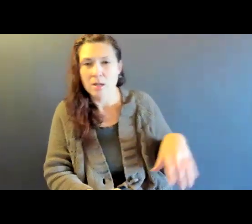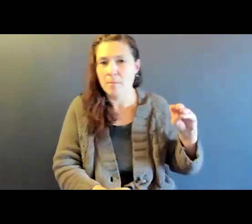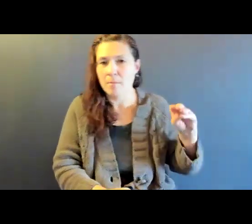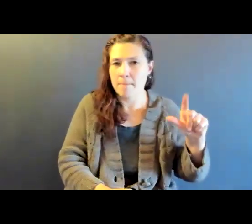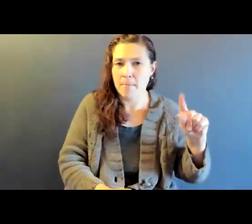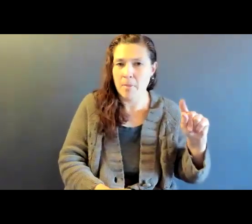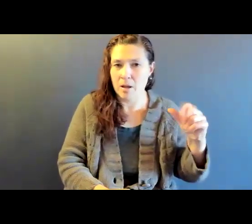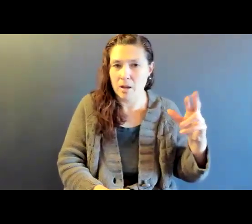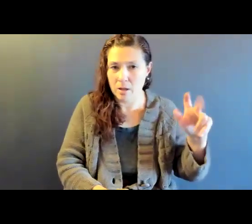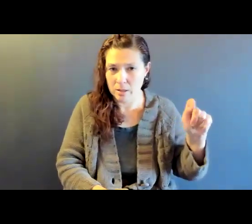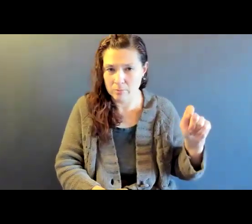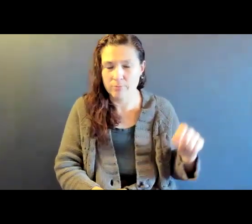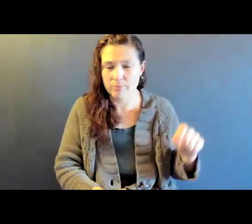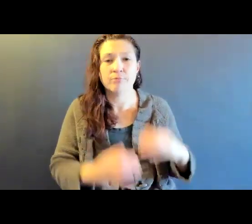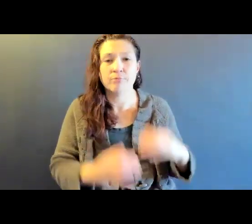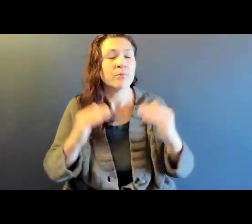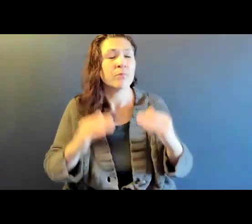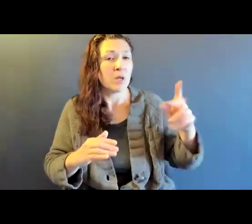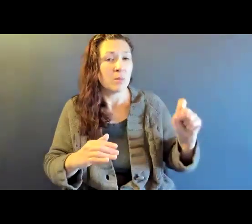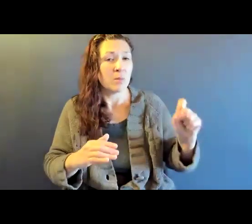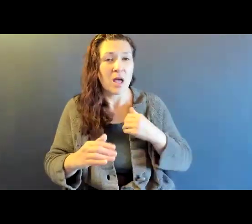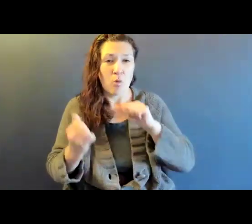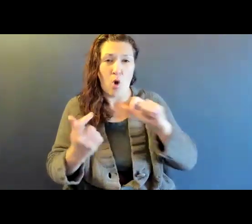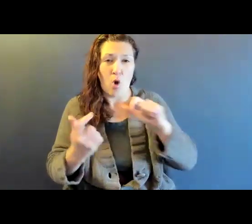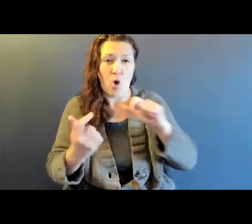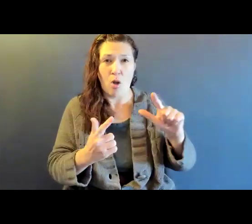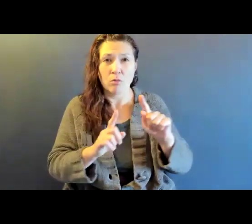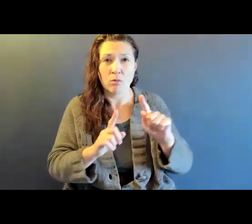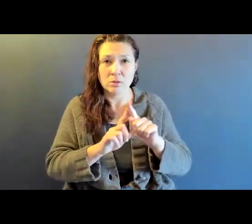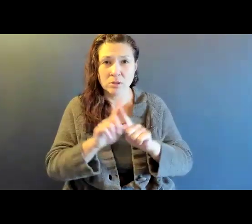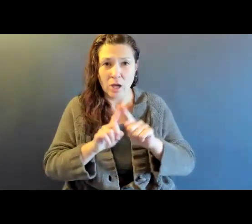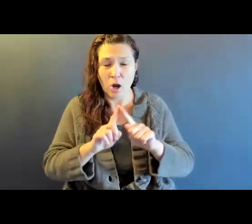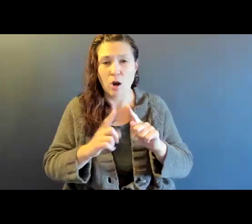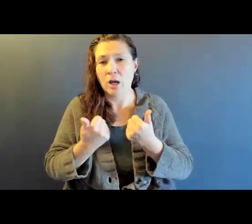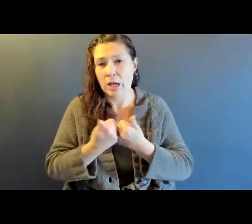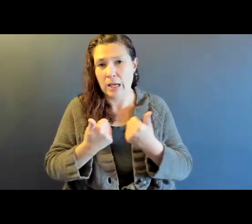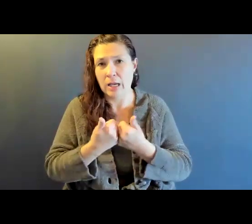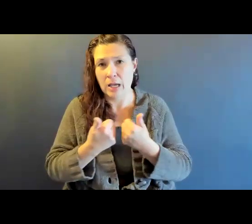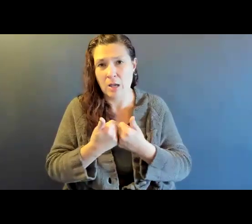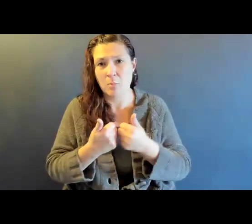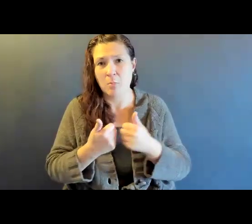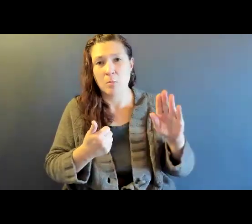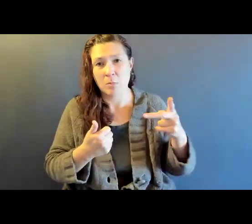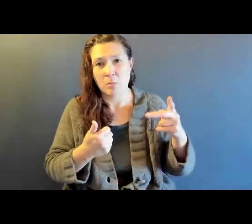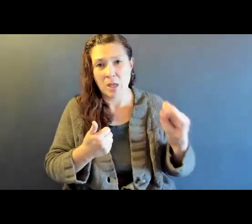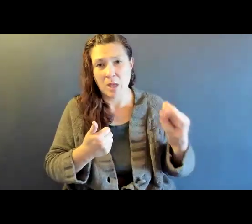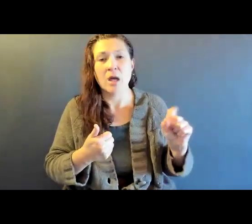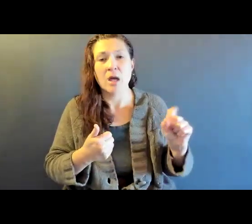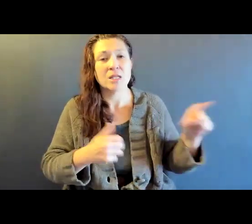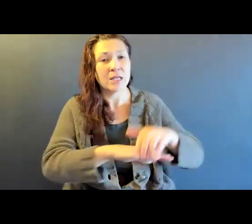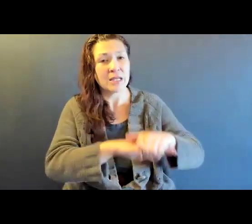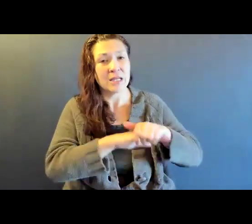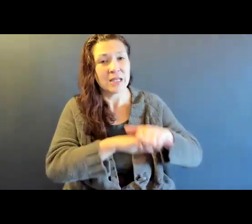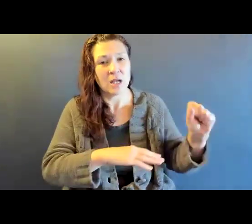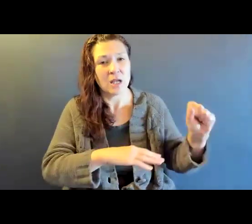BPS held its football all-star game earlier this month at English High School, where team Randolph Abraham, who's the athletic director